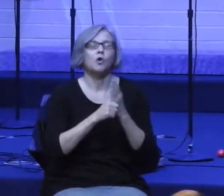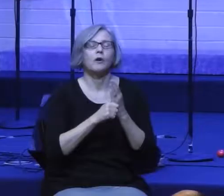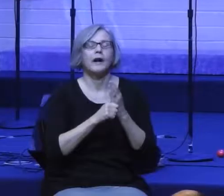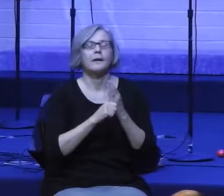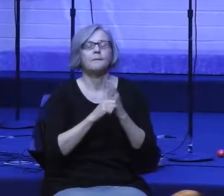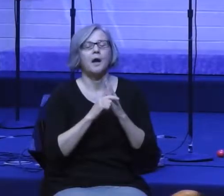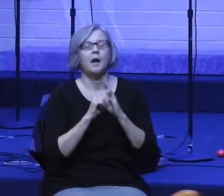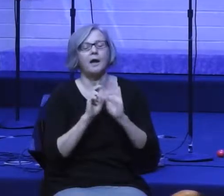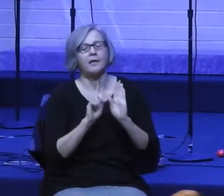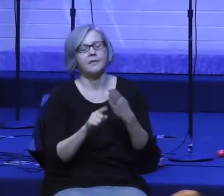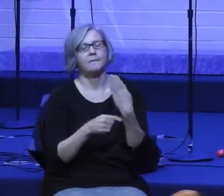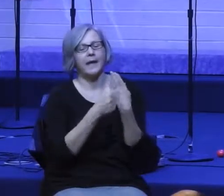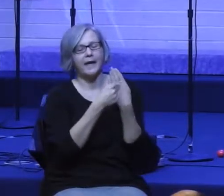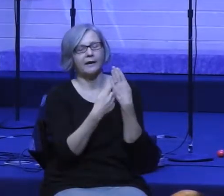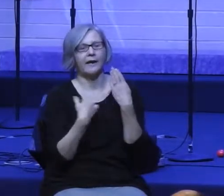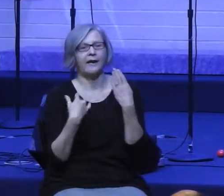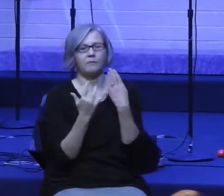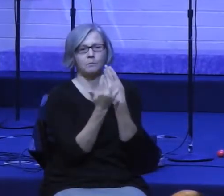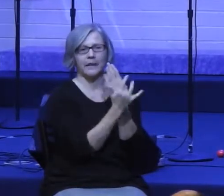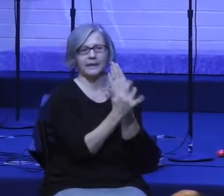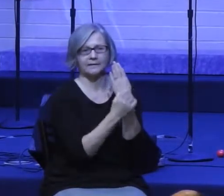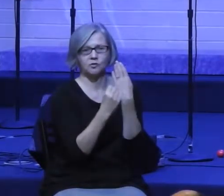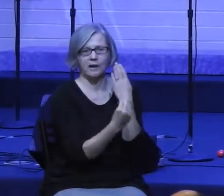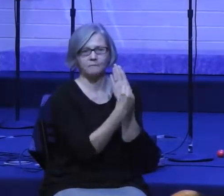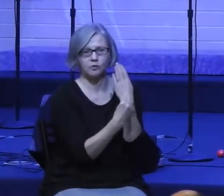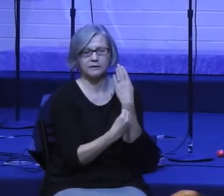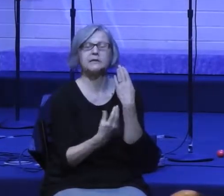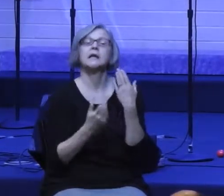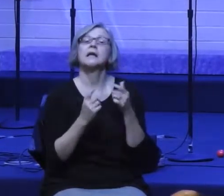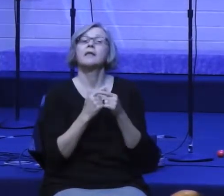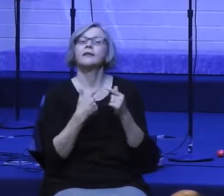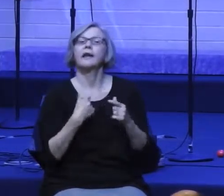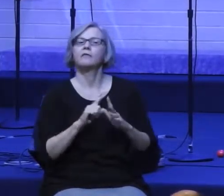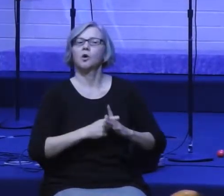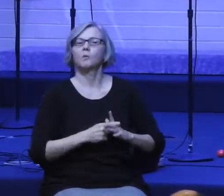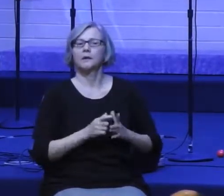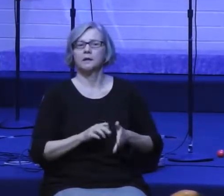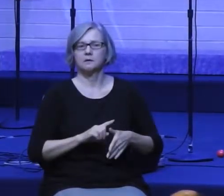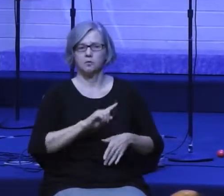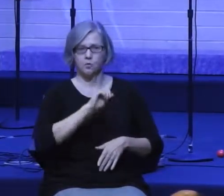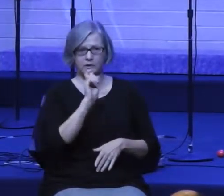I put some fill in the blank stuff if you like that sort of thing. And I've got an opening question.